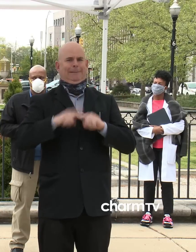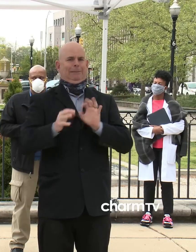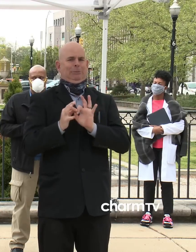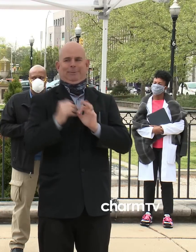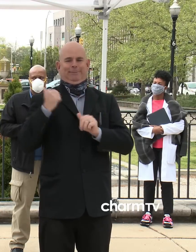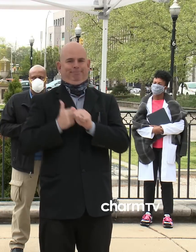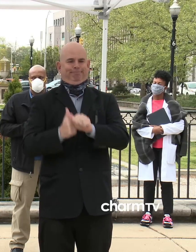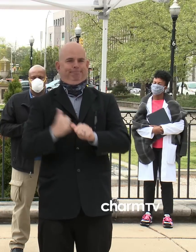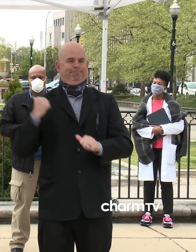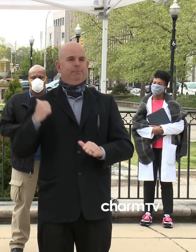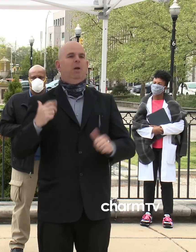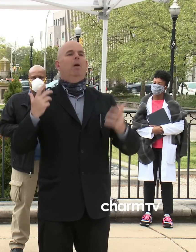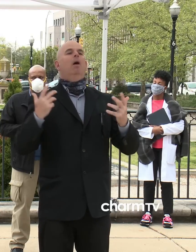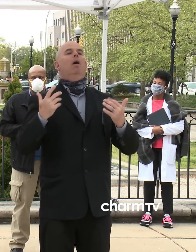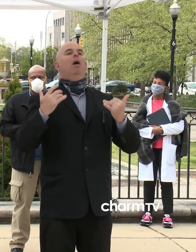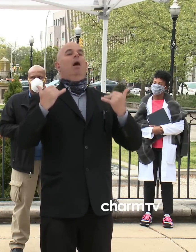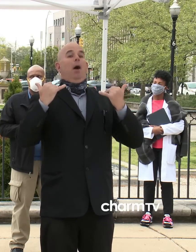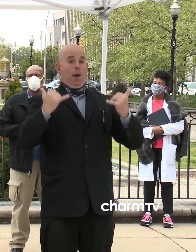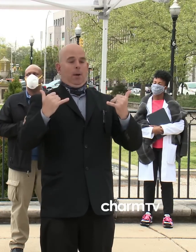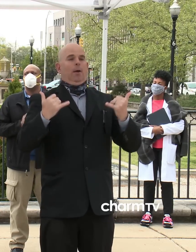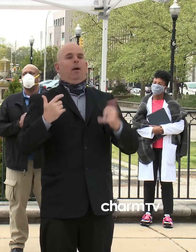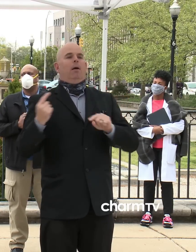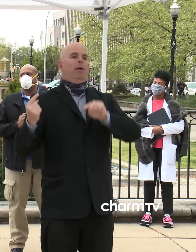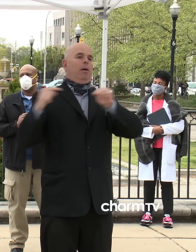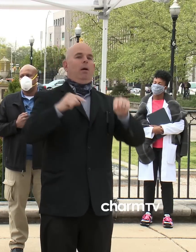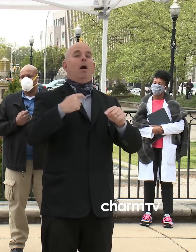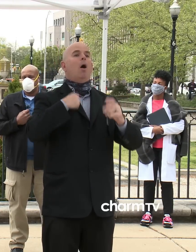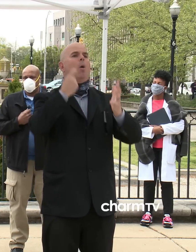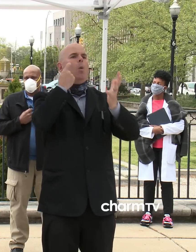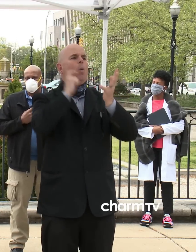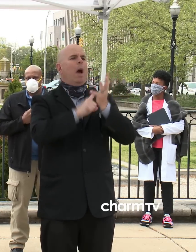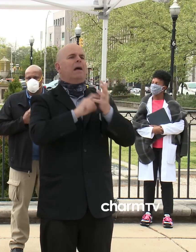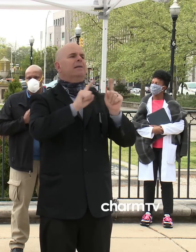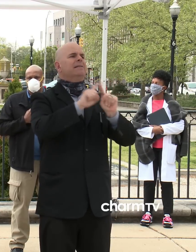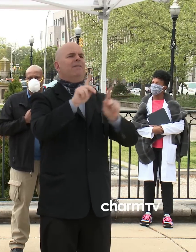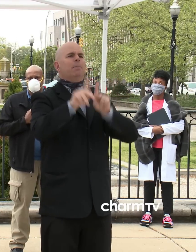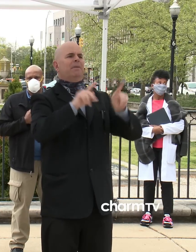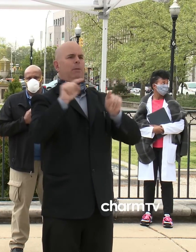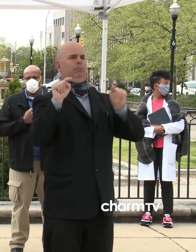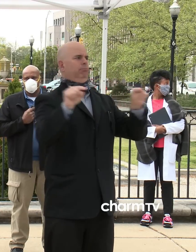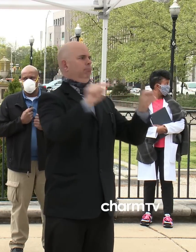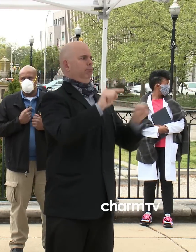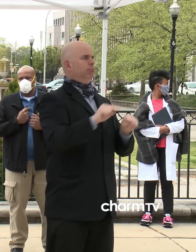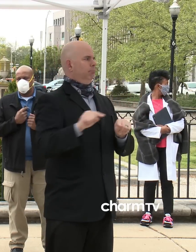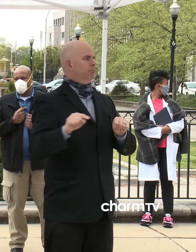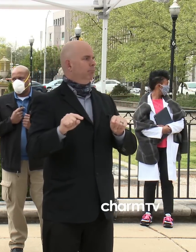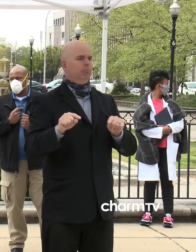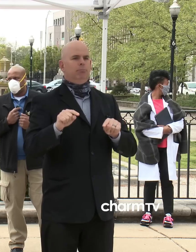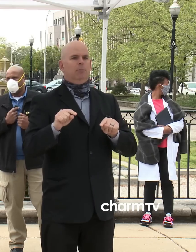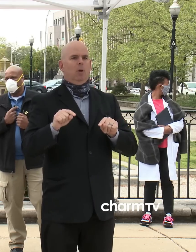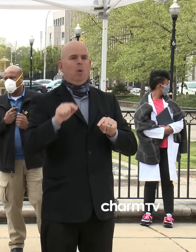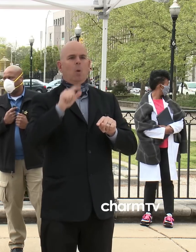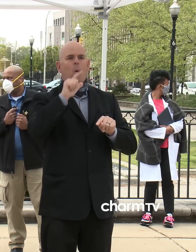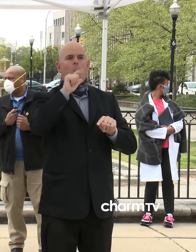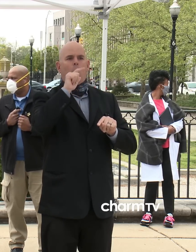coronavirus pandemic. But first, I want to recognize the many people behind this work.